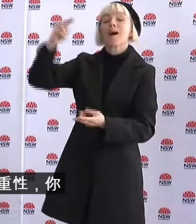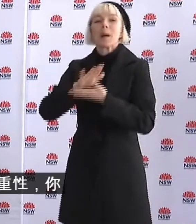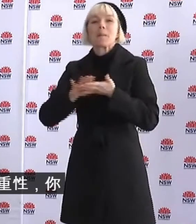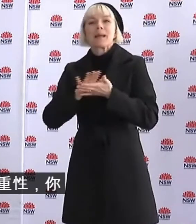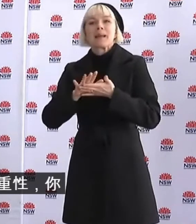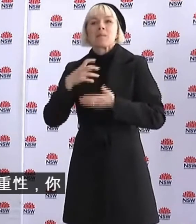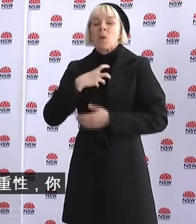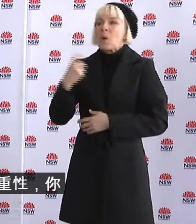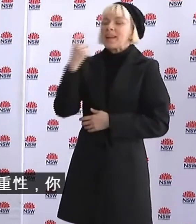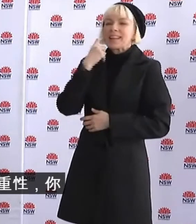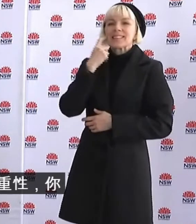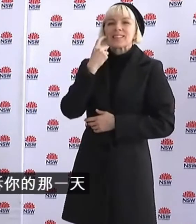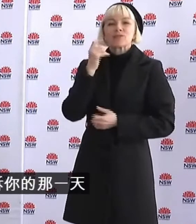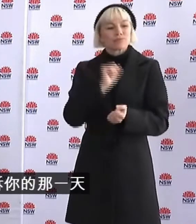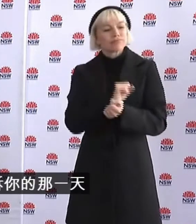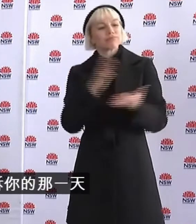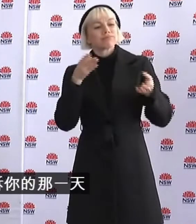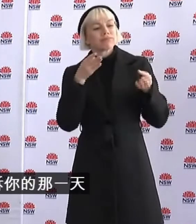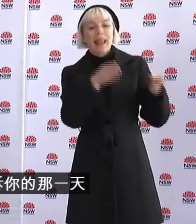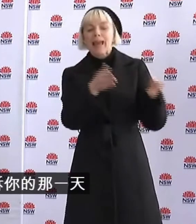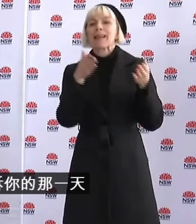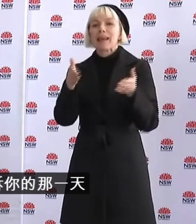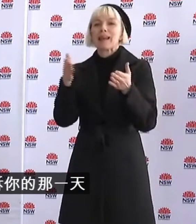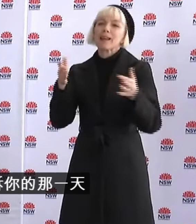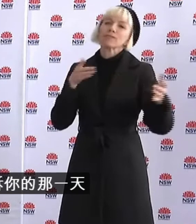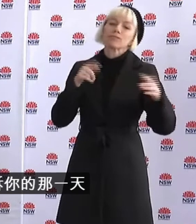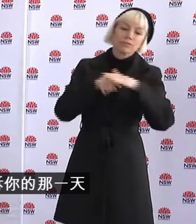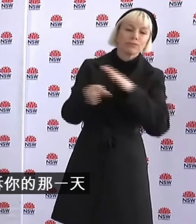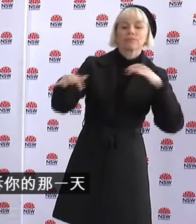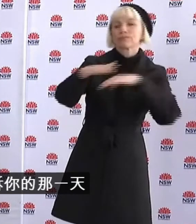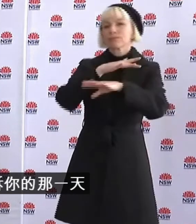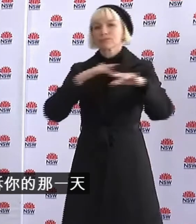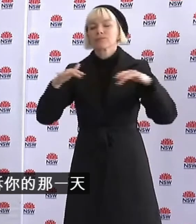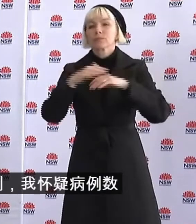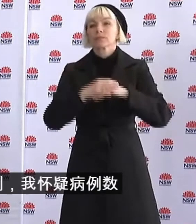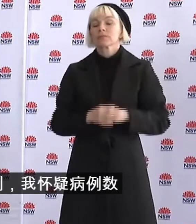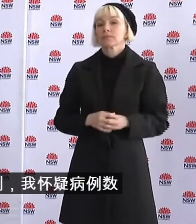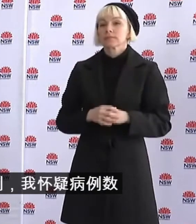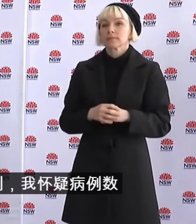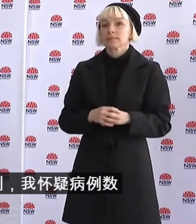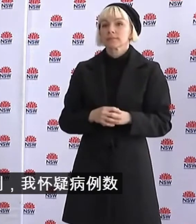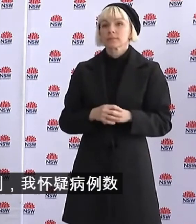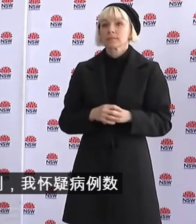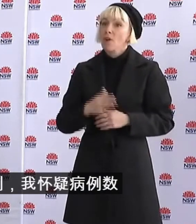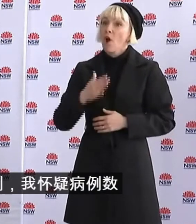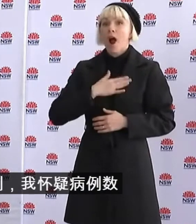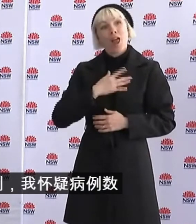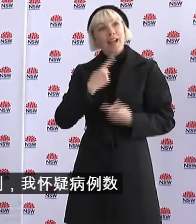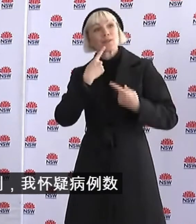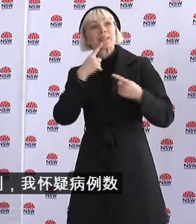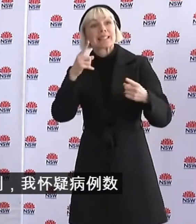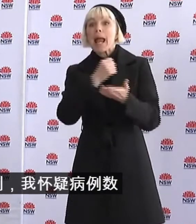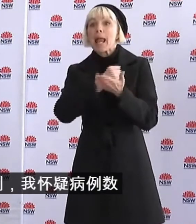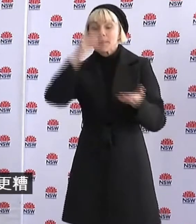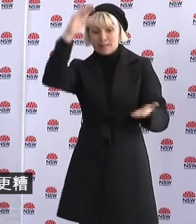the severity of the current outbreak. I'm looking forward to the day when I can with confidence tell you that we're now on the decline, but we're not there yet. In fact,